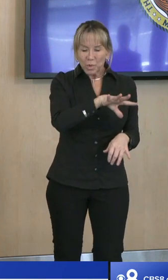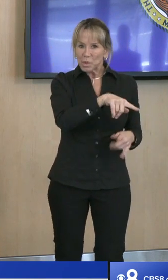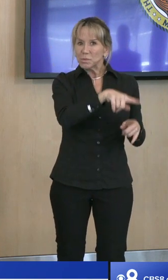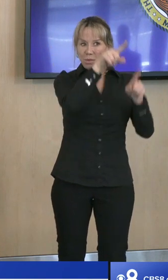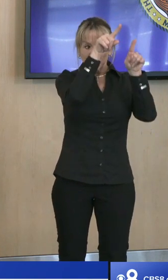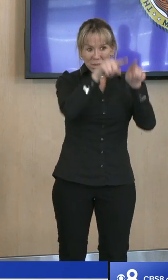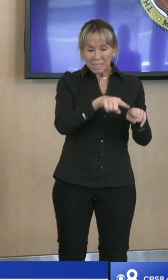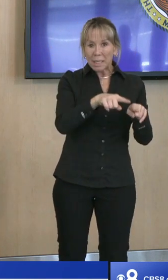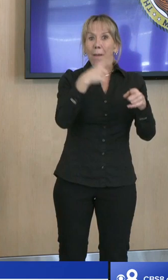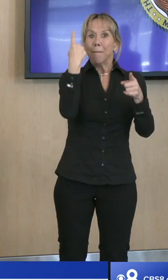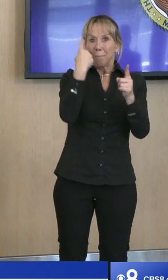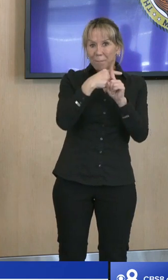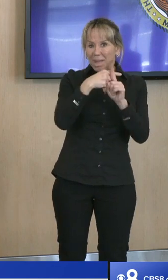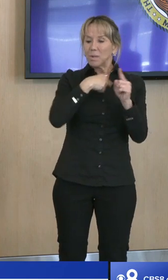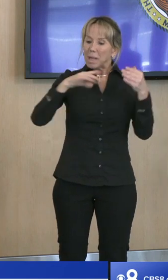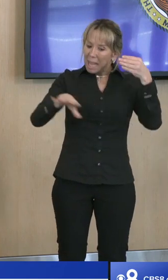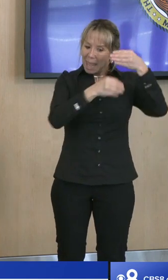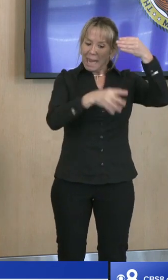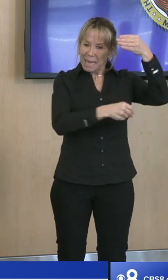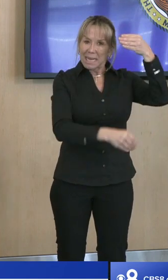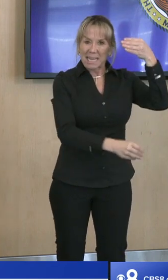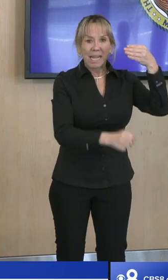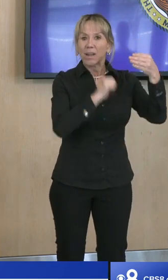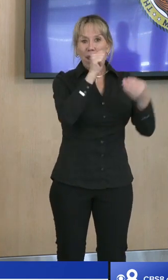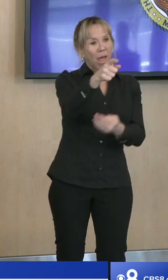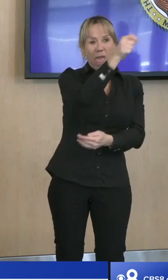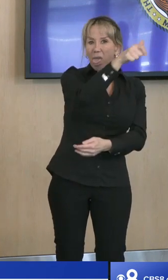officers' orders that we have provided to this date.